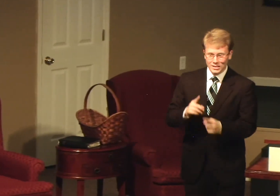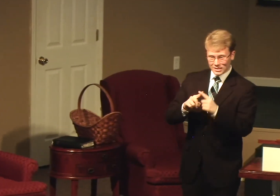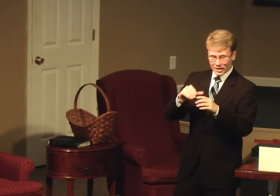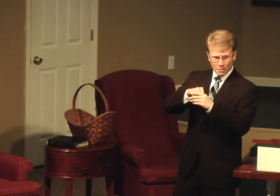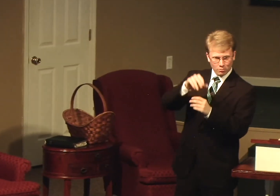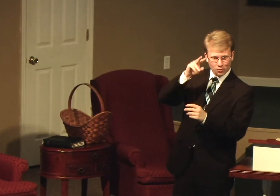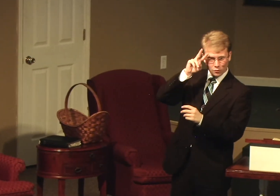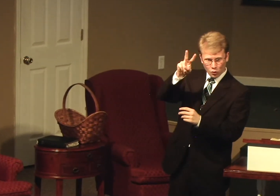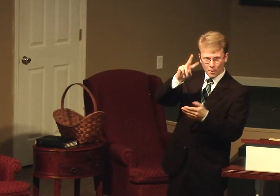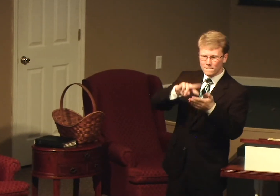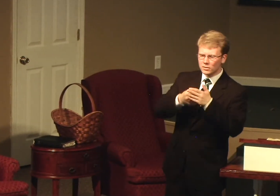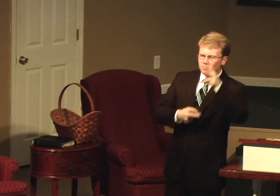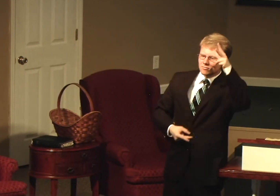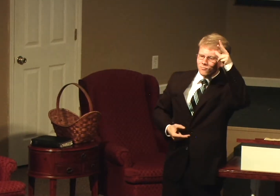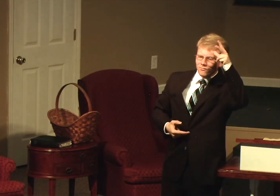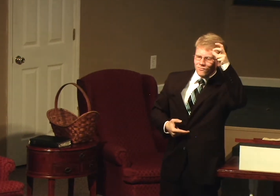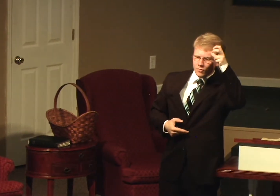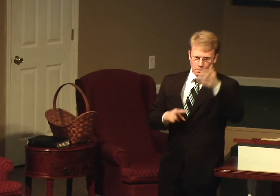castle. In Peru,